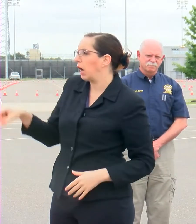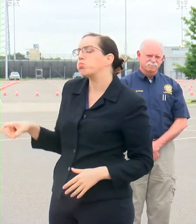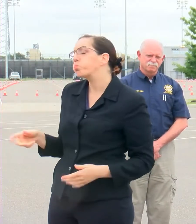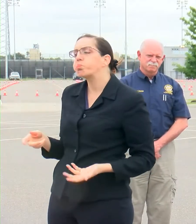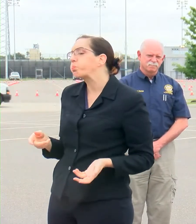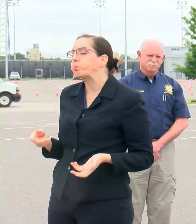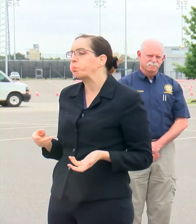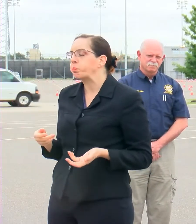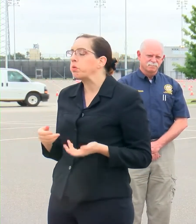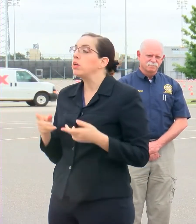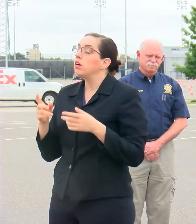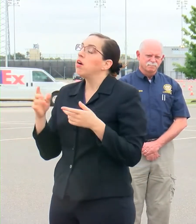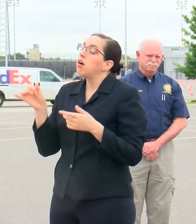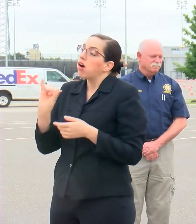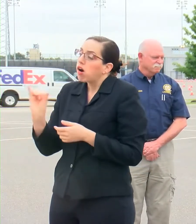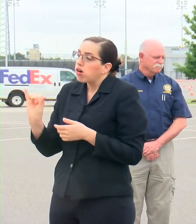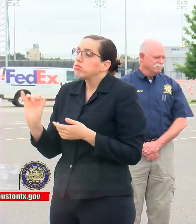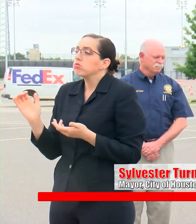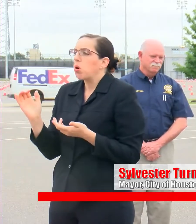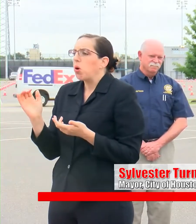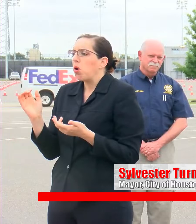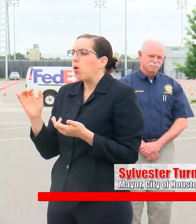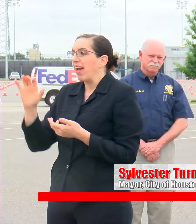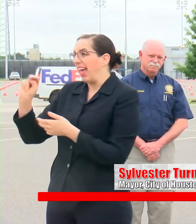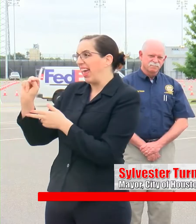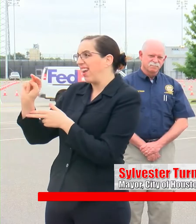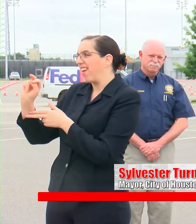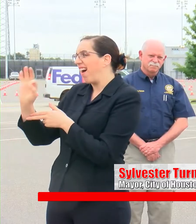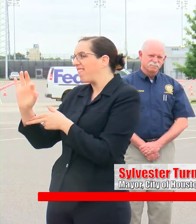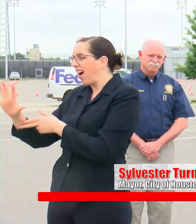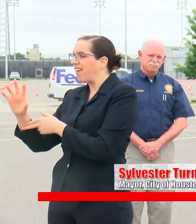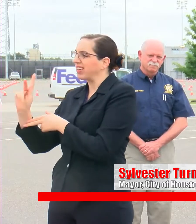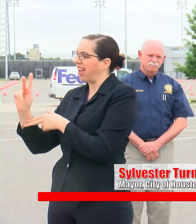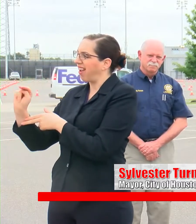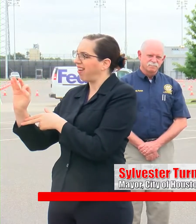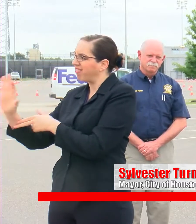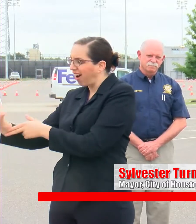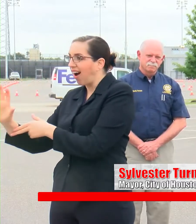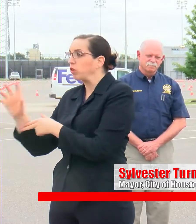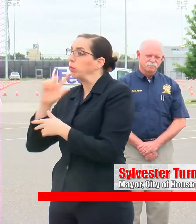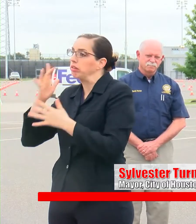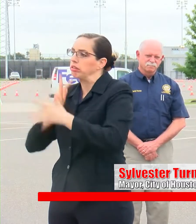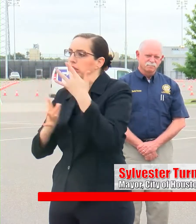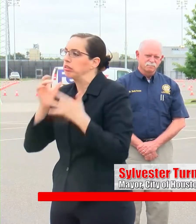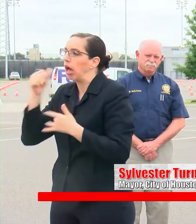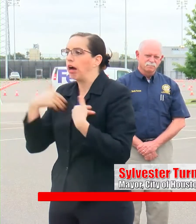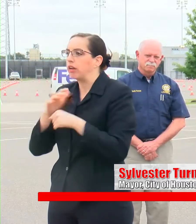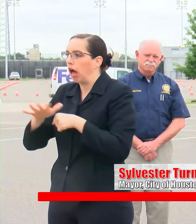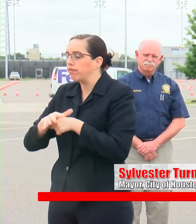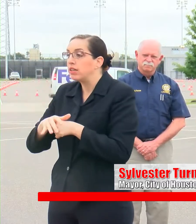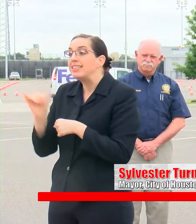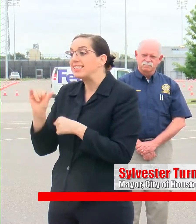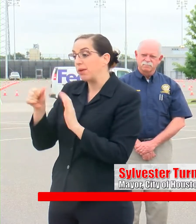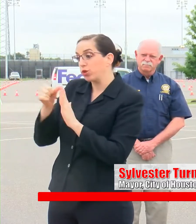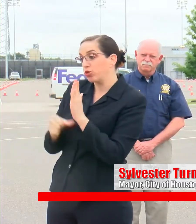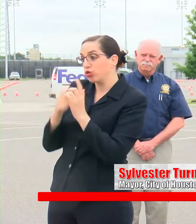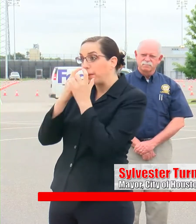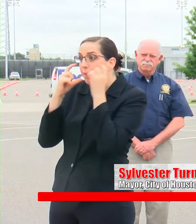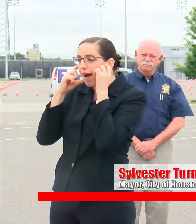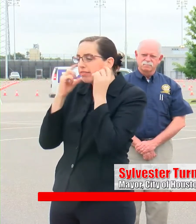And then we also know that N95 masks, KN95 masks are in short supply. Surgical masks are in short